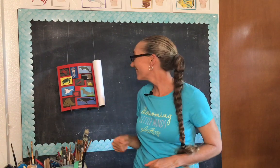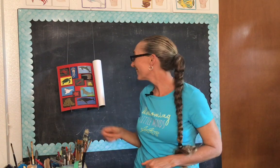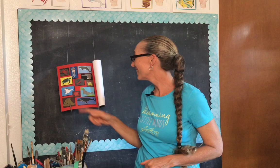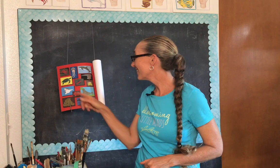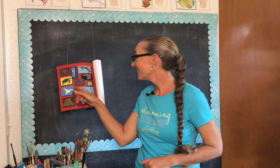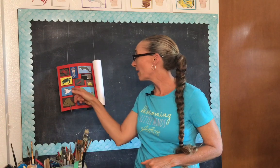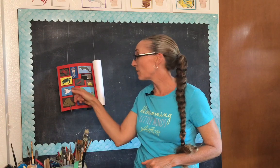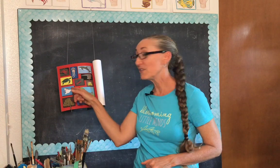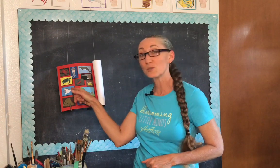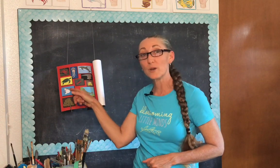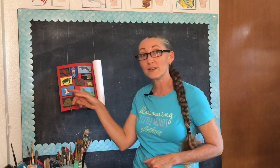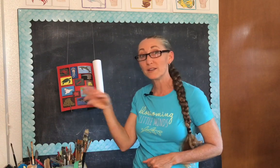How about this one?